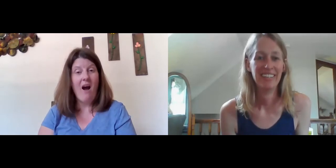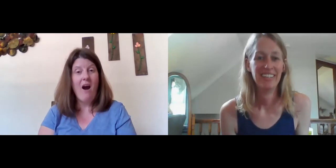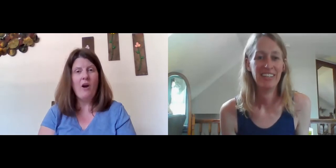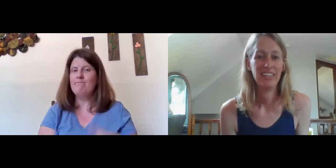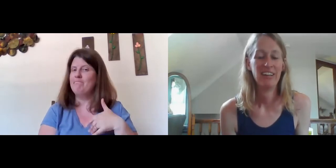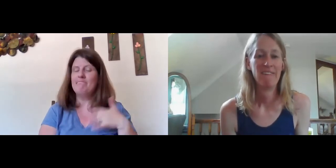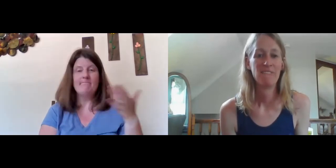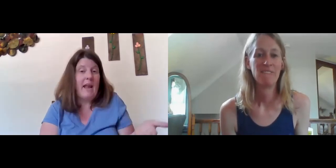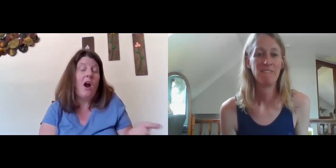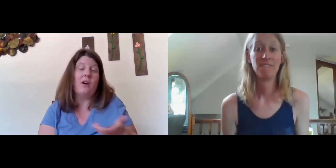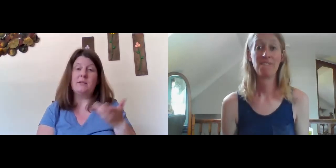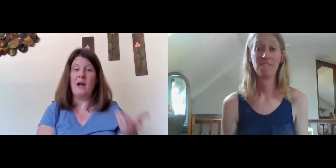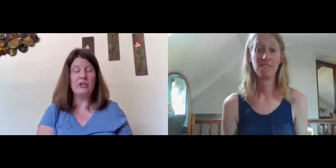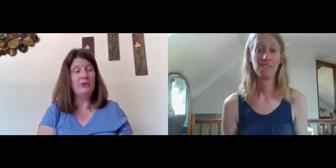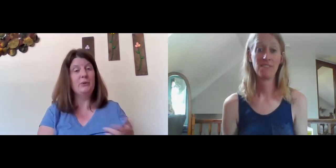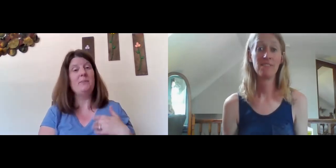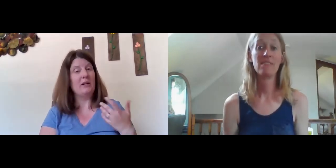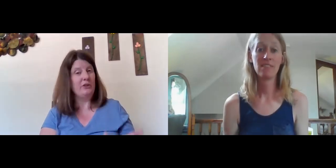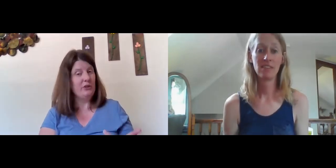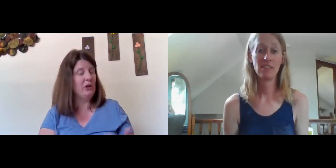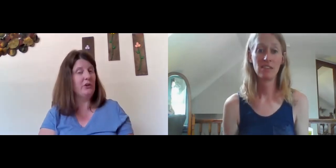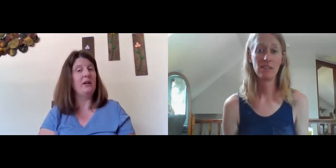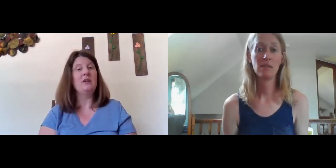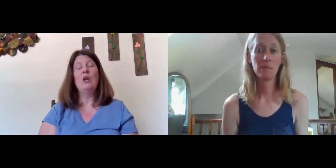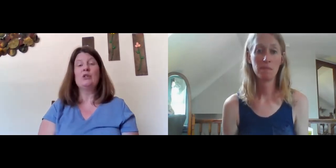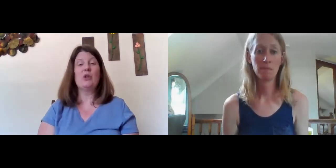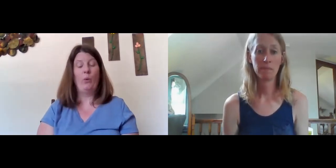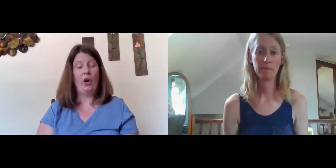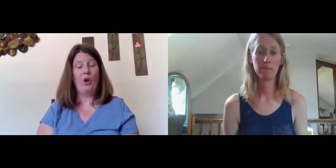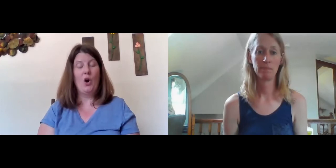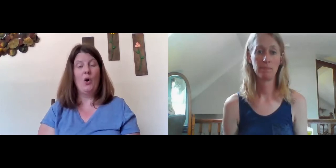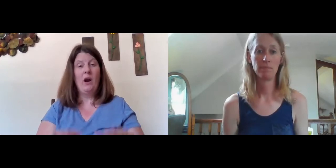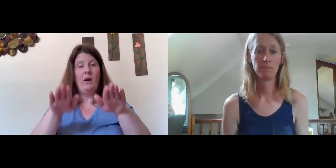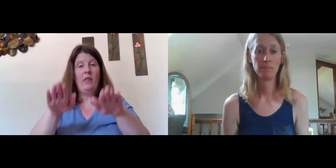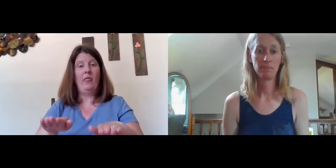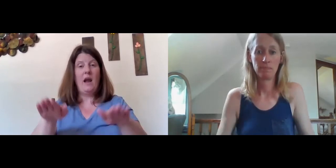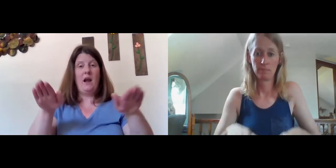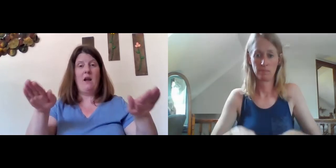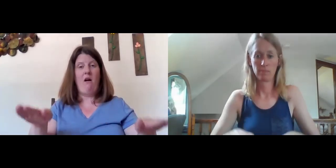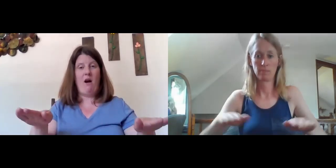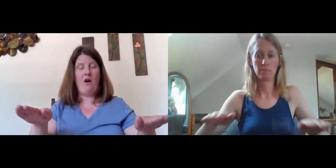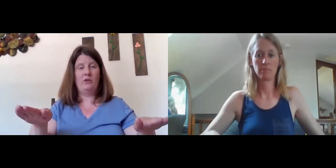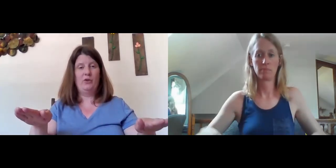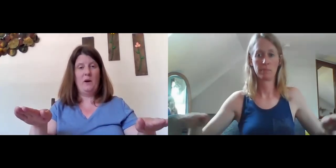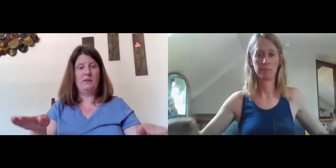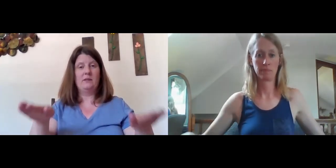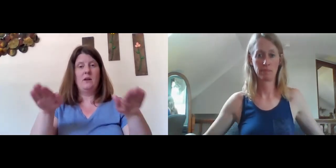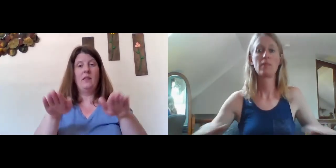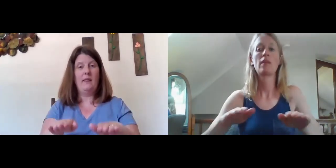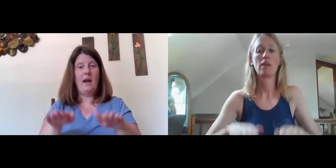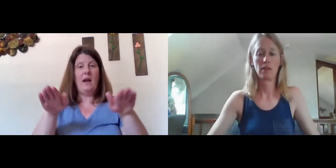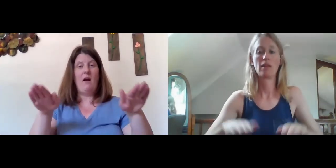they are, it's back to you, children. So we're gonna go, they are, 2